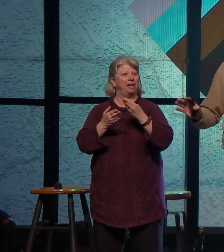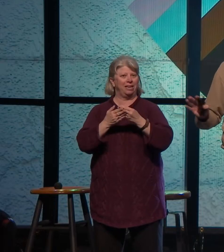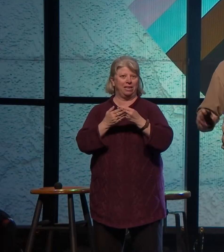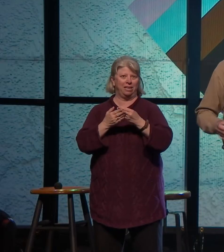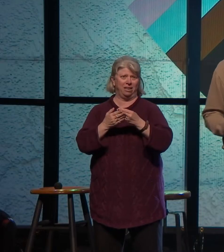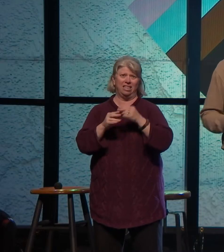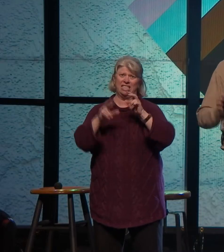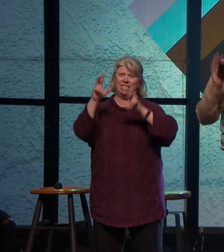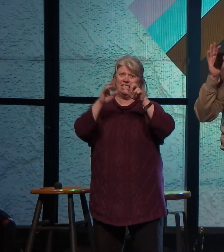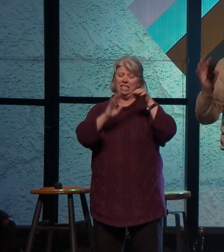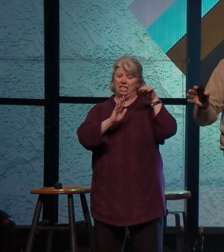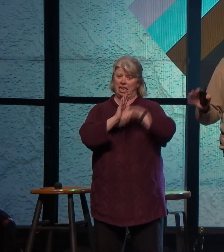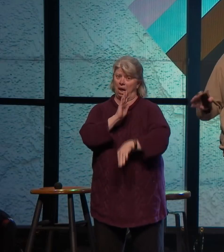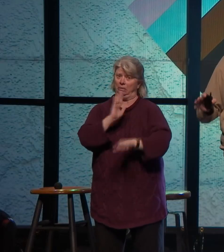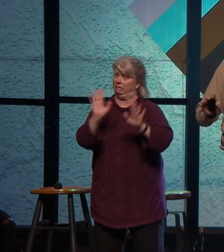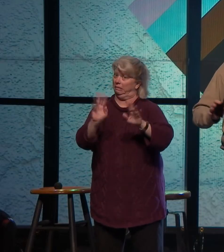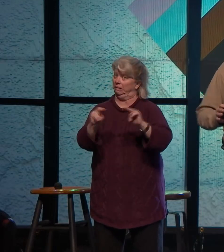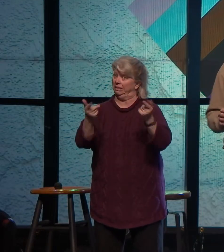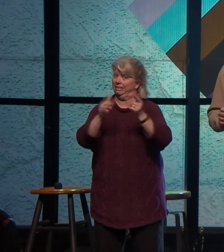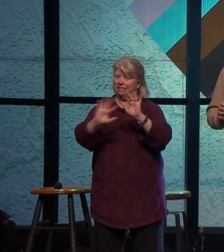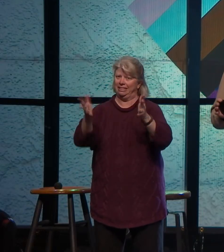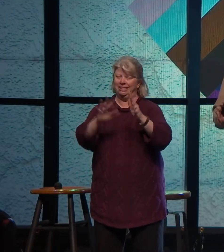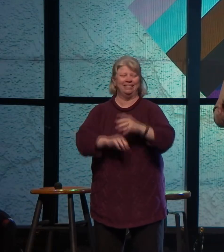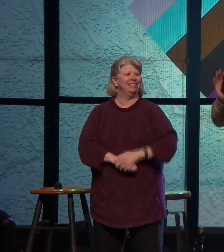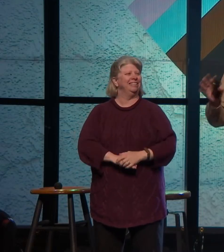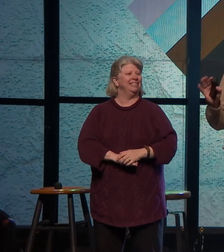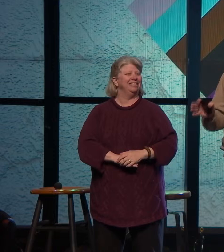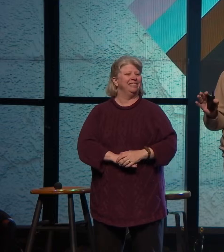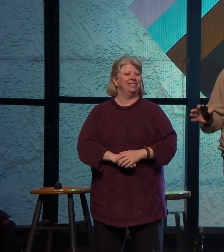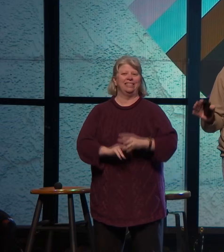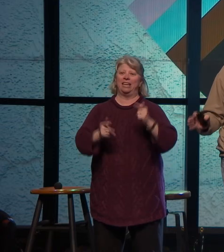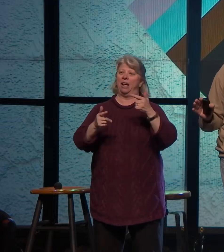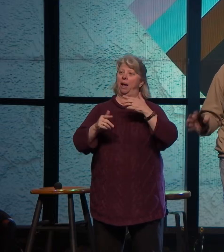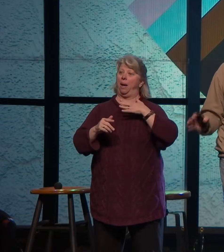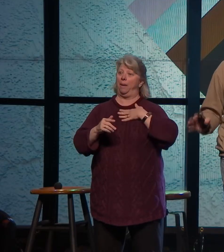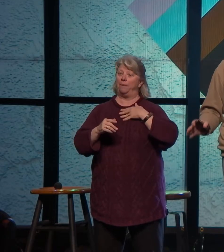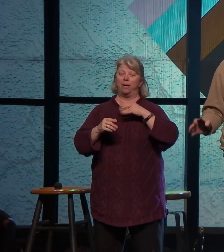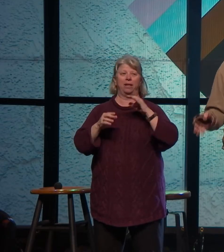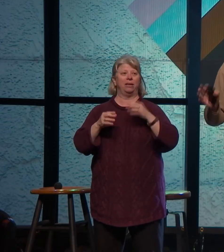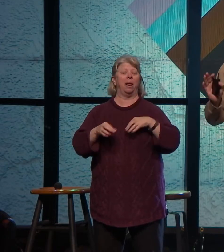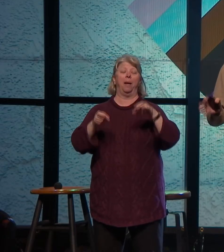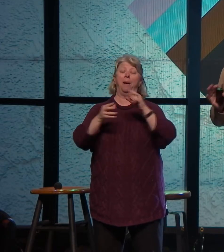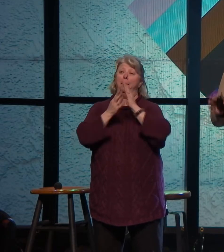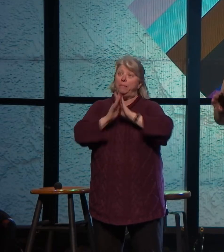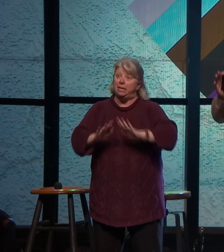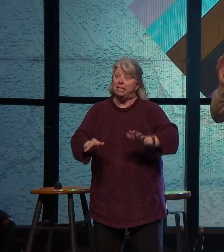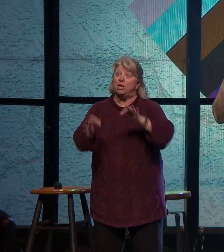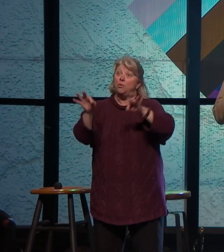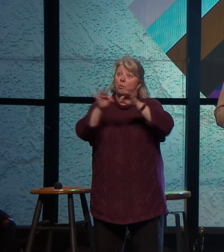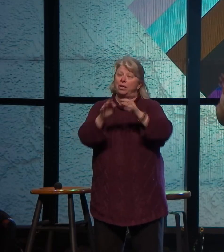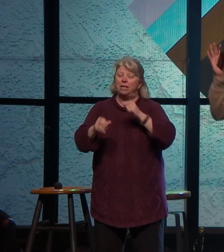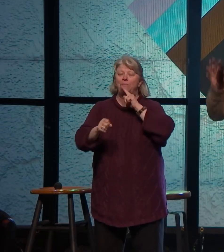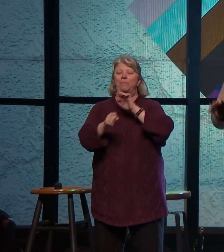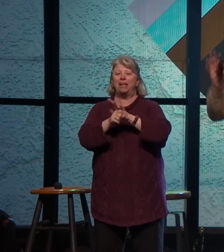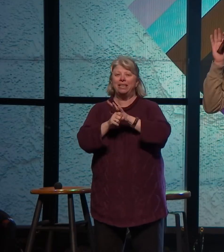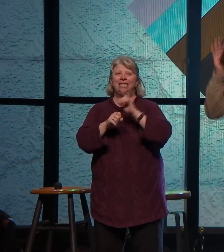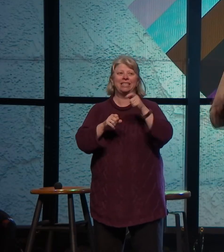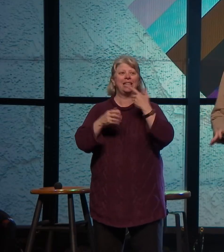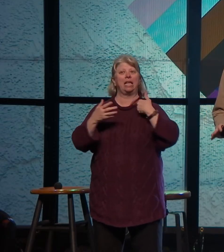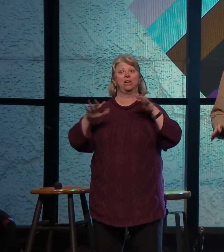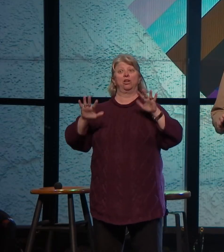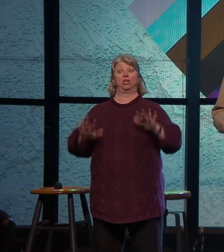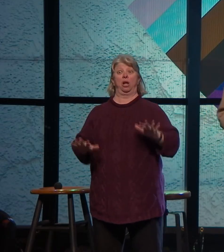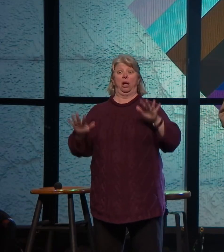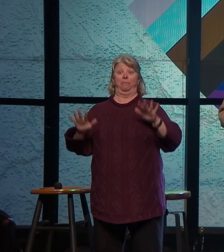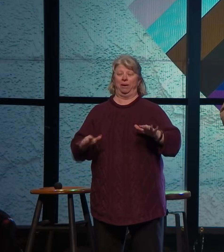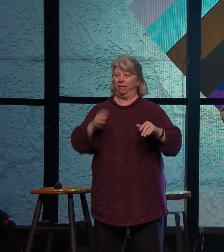way down. Okay, this is not good. Okay, not good for my pieces worth it pledge. You know what I'm talking about? We need things to calm